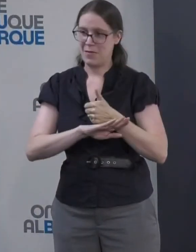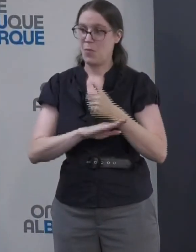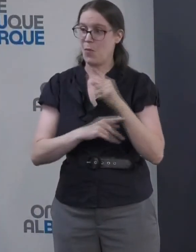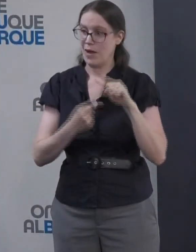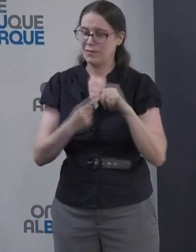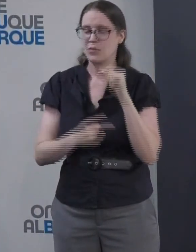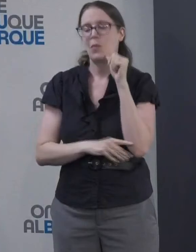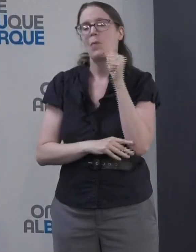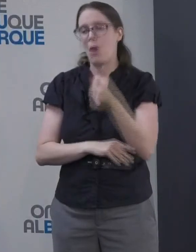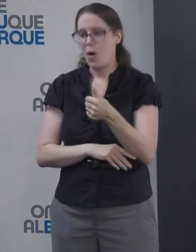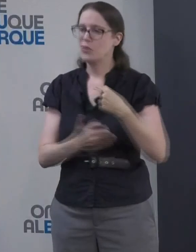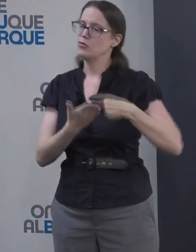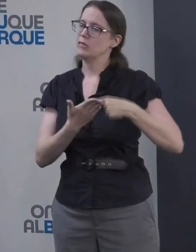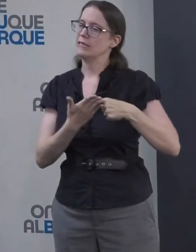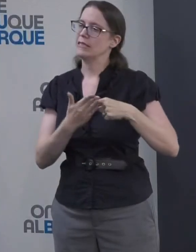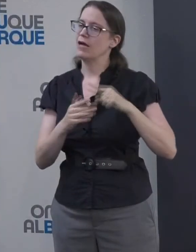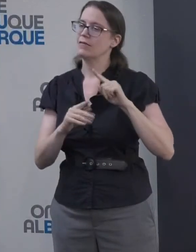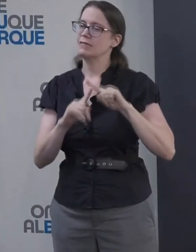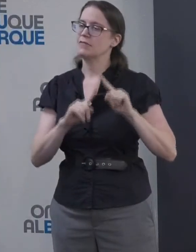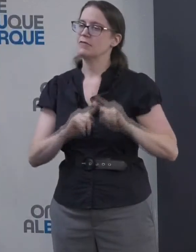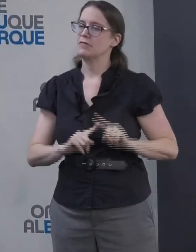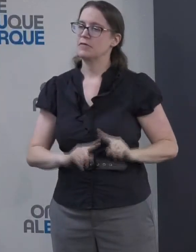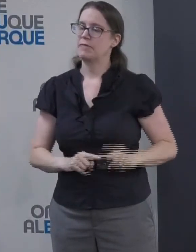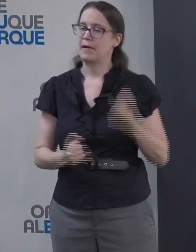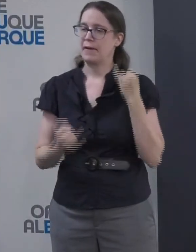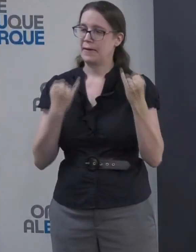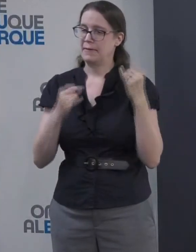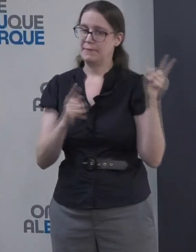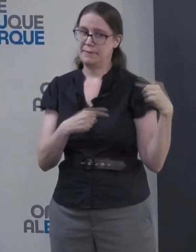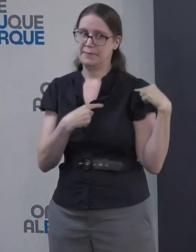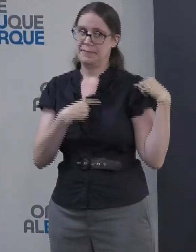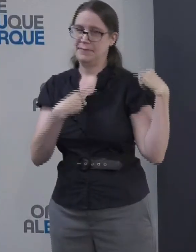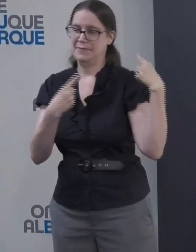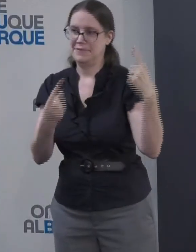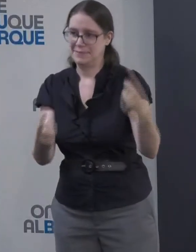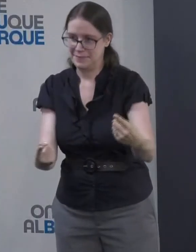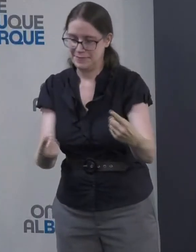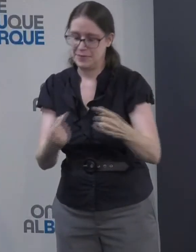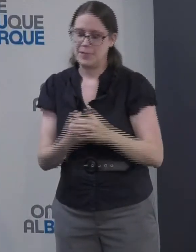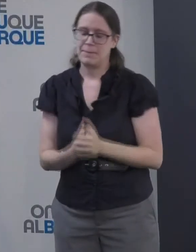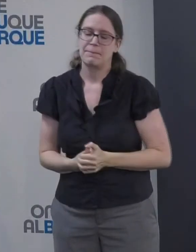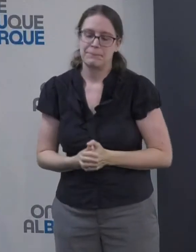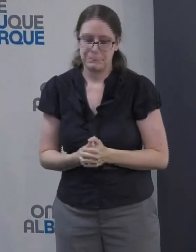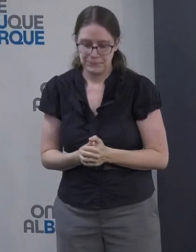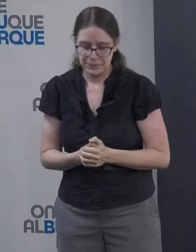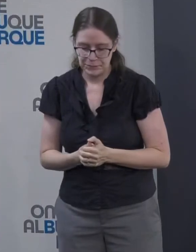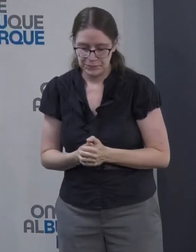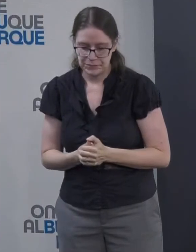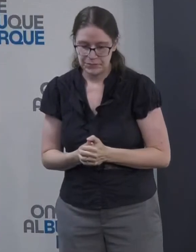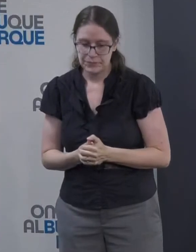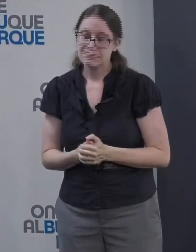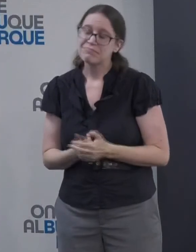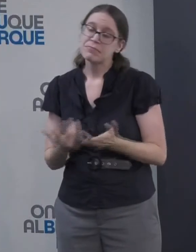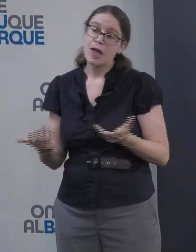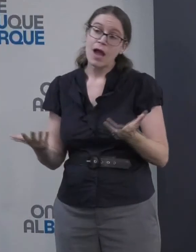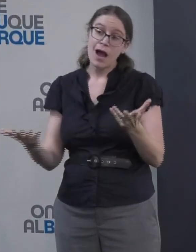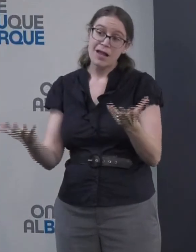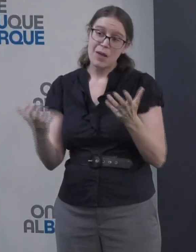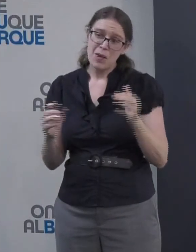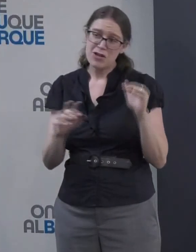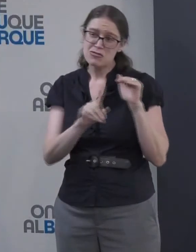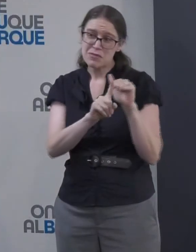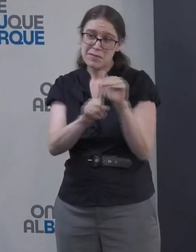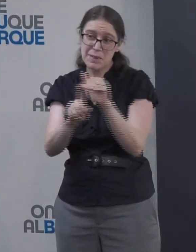some things that we're looking at, and I had been looking at prior to today. And I just want to remind